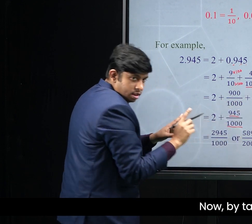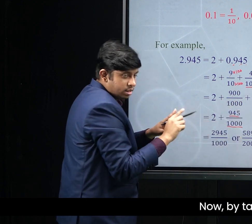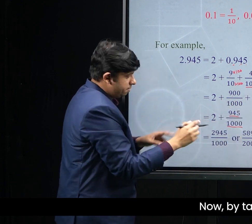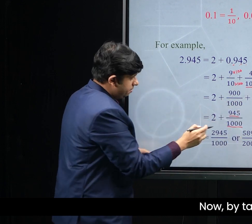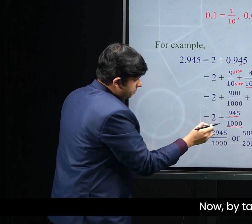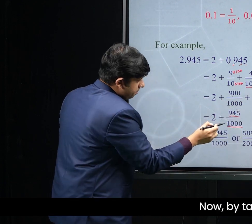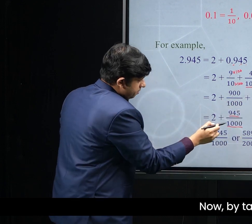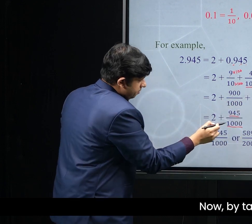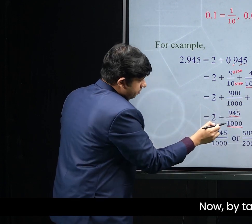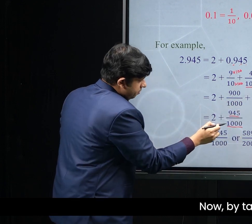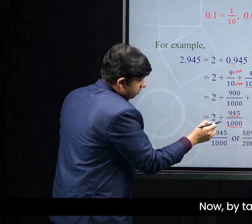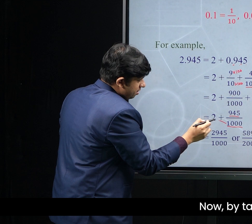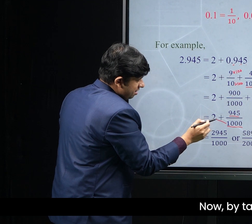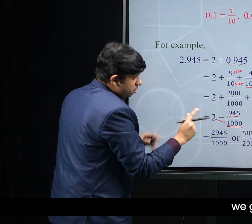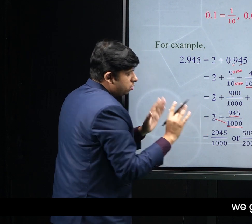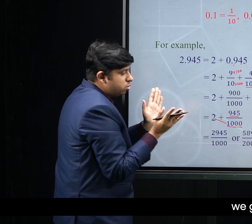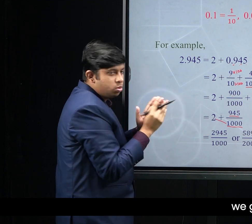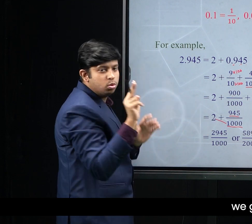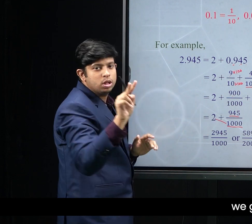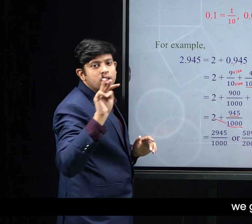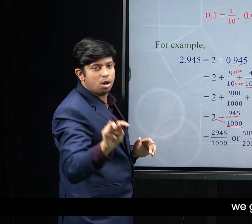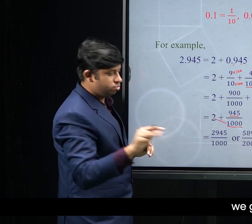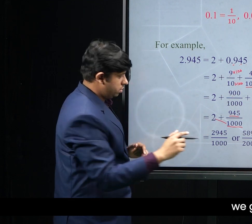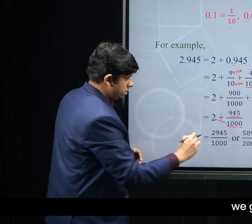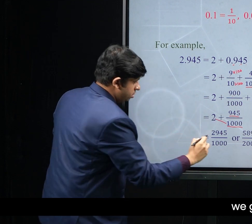Now, by taking LCM, we get